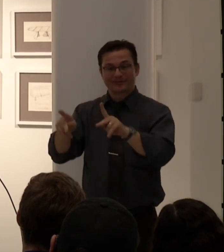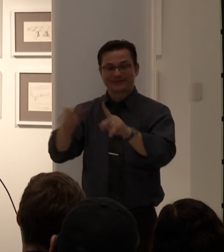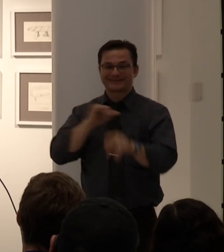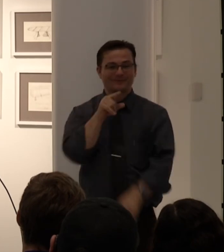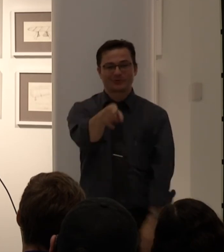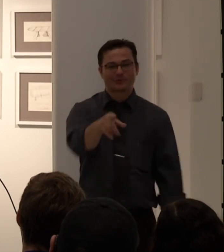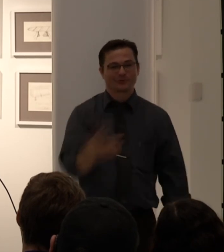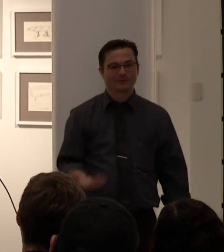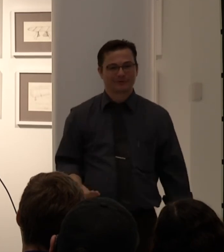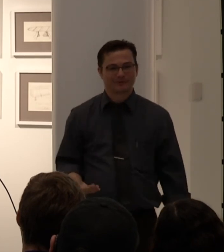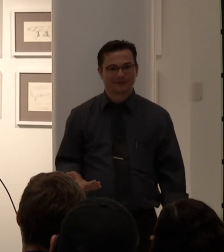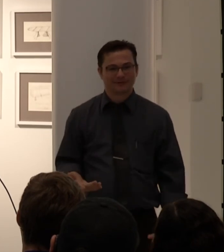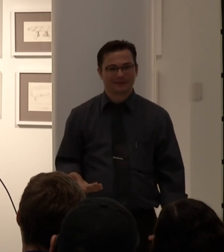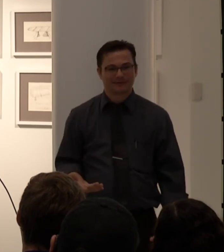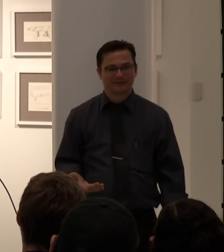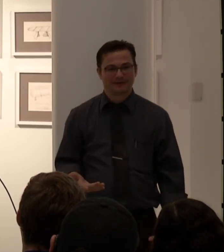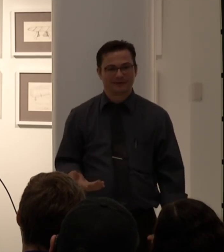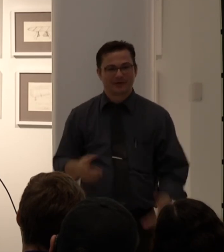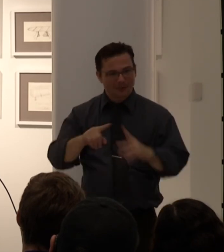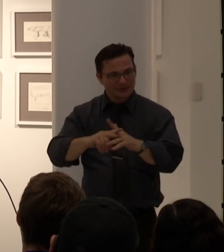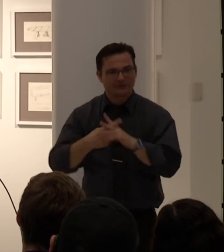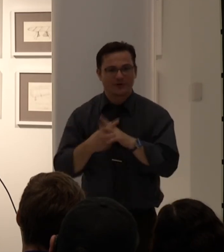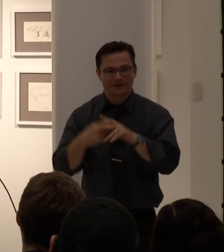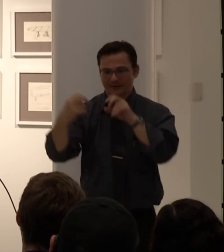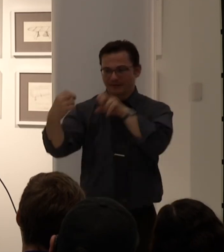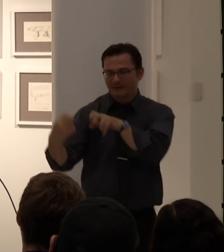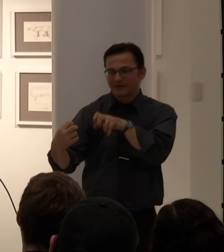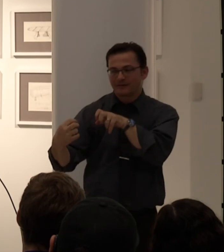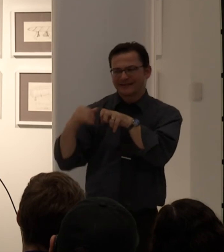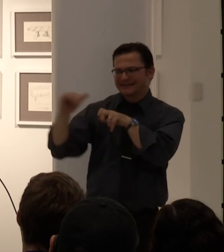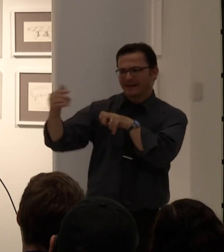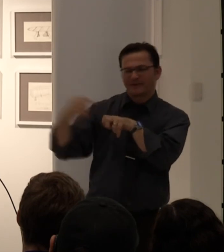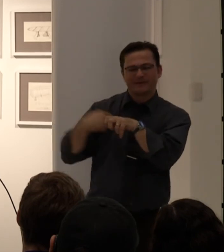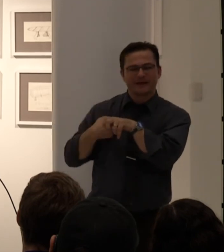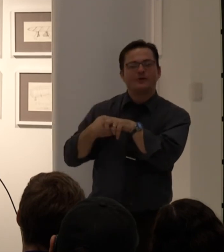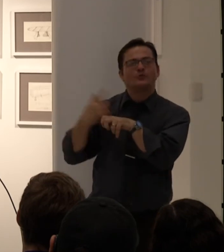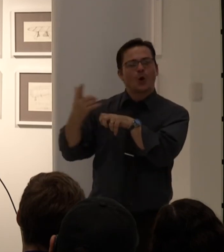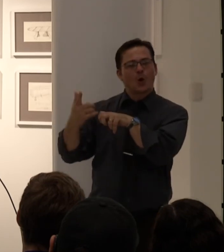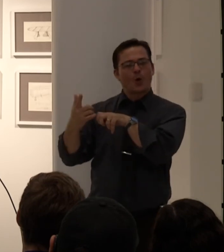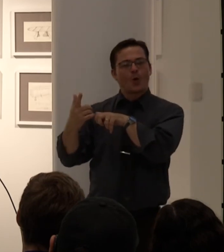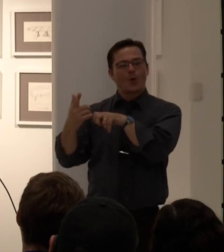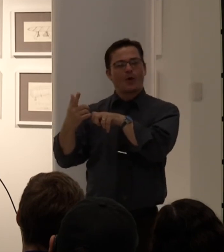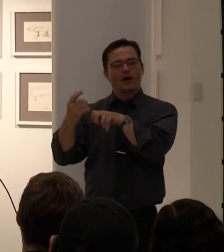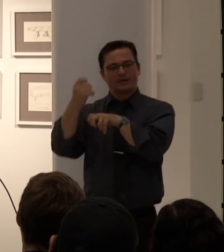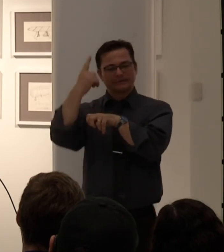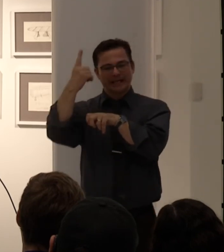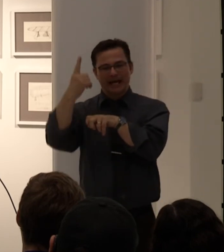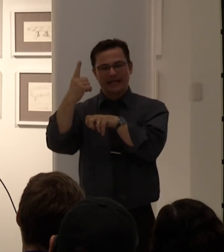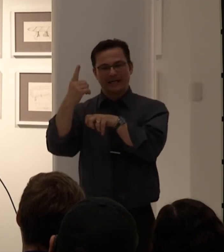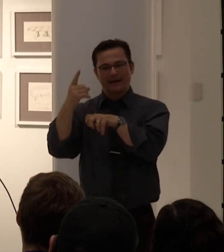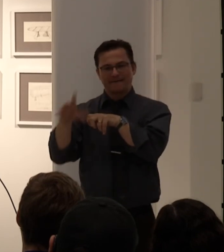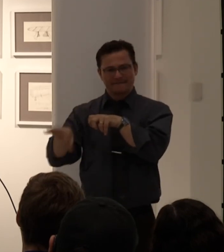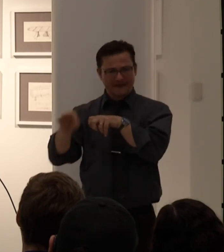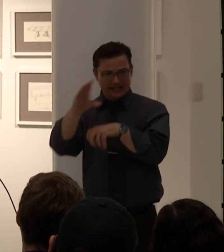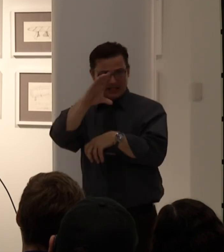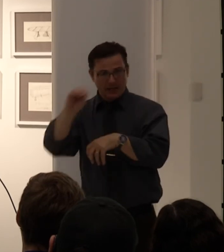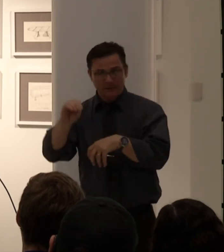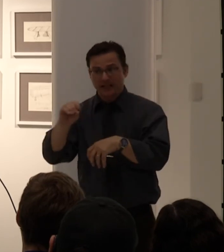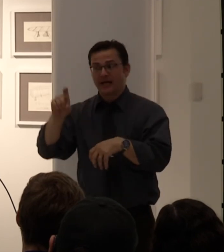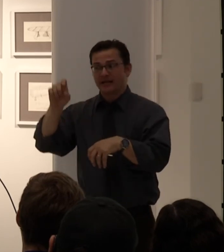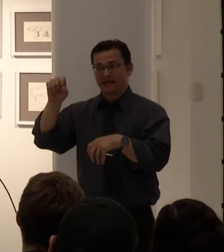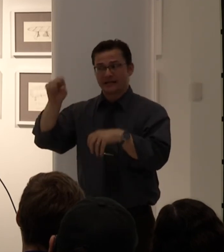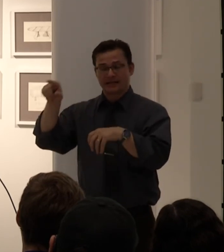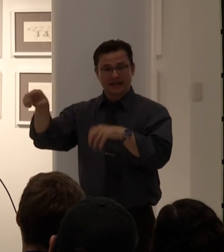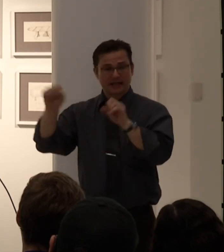it's that's what it is. You're going to be starting out. So the key would be is, how can you find a company where they can